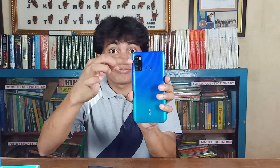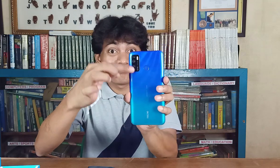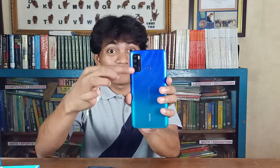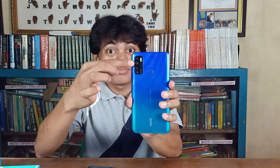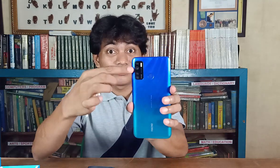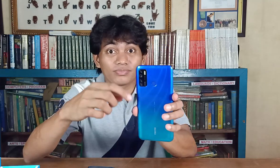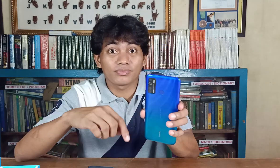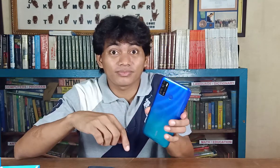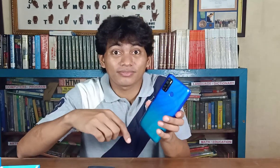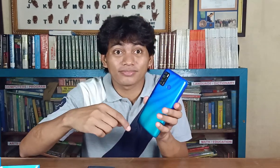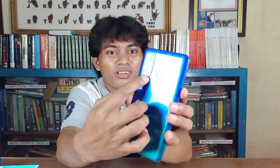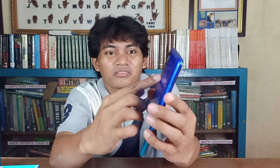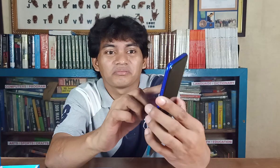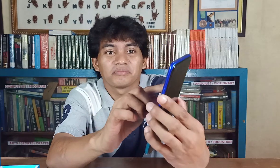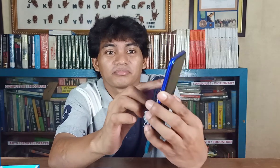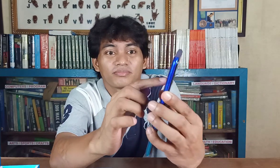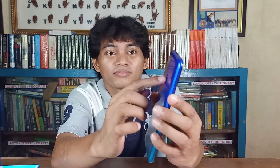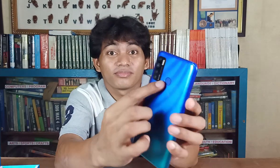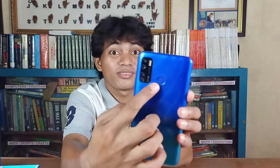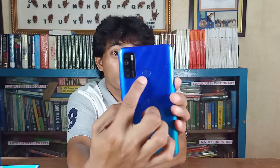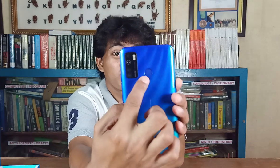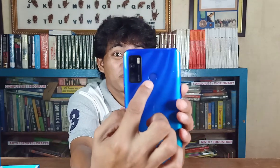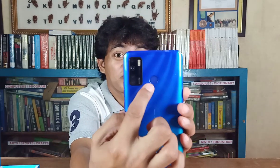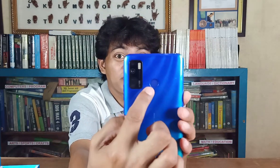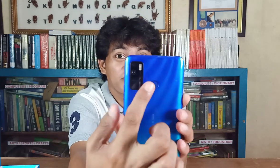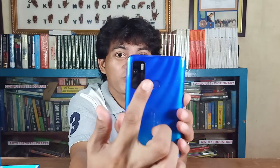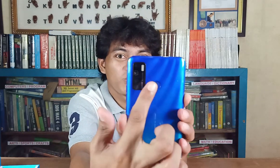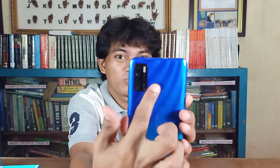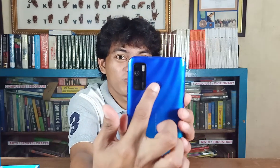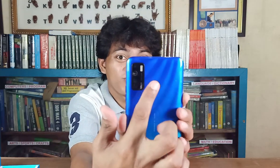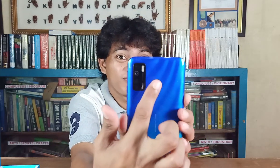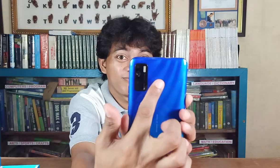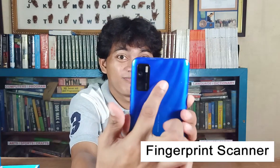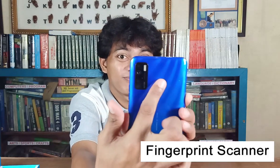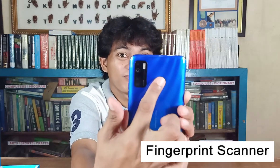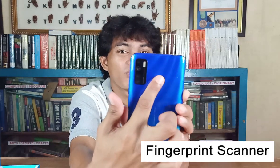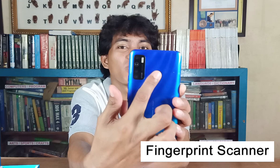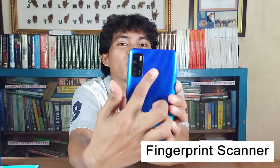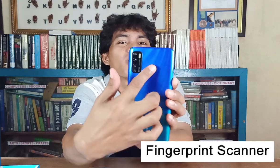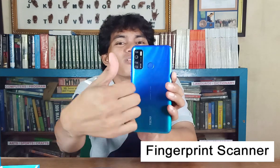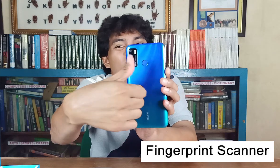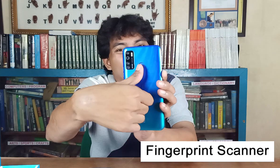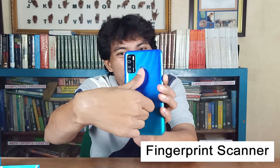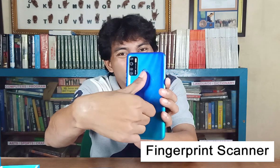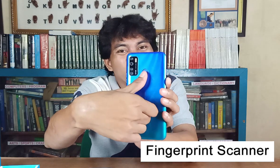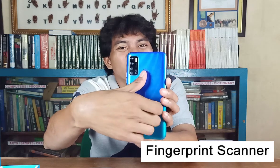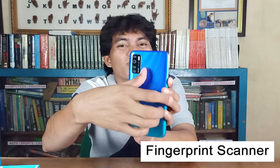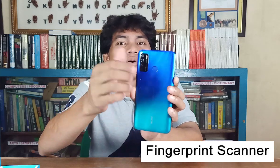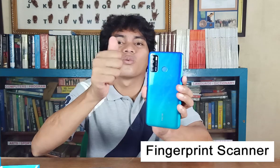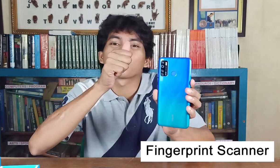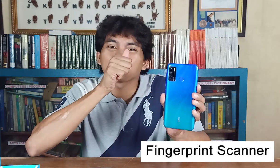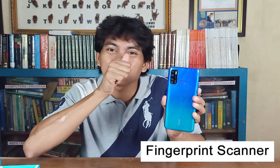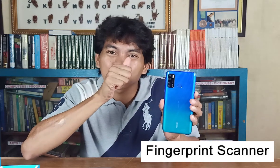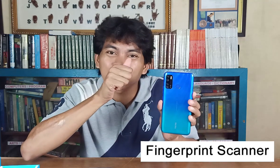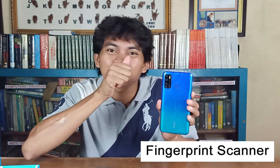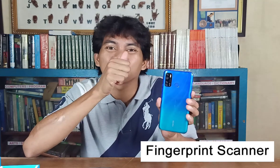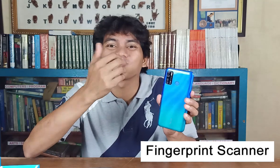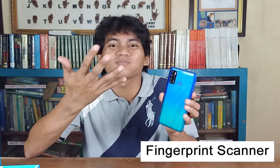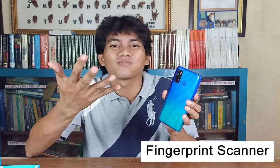See? We also have the fingerprint scanner here so that you can put your security password using